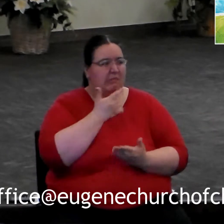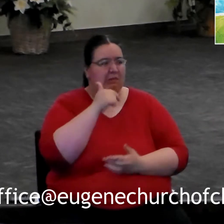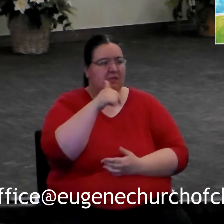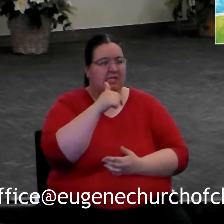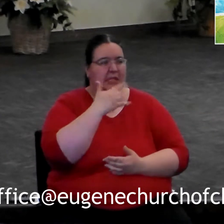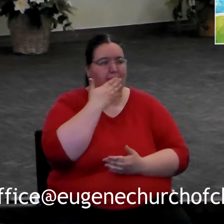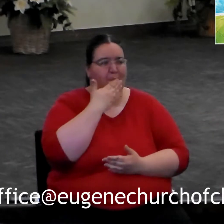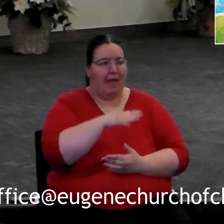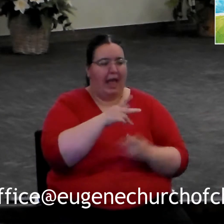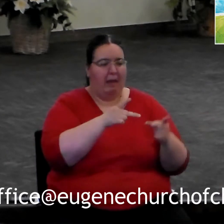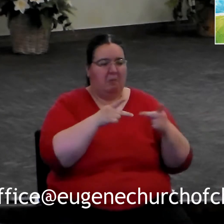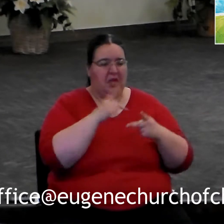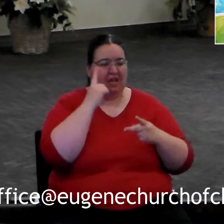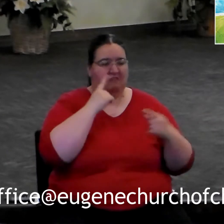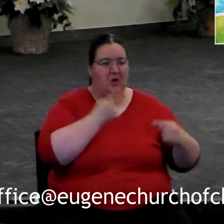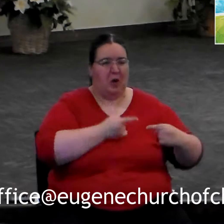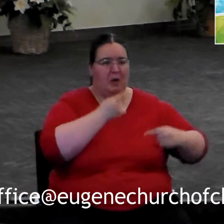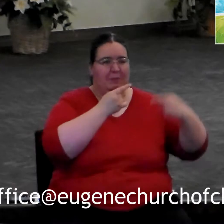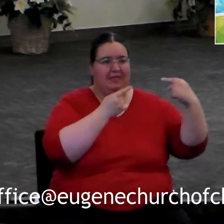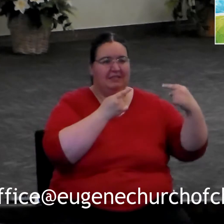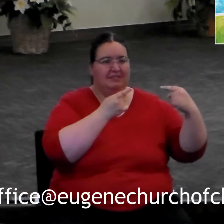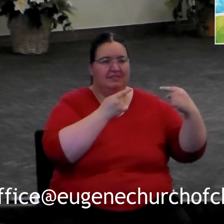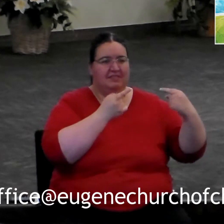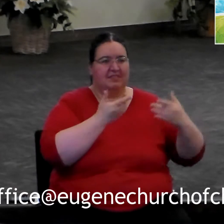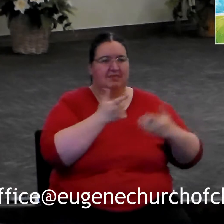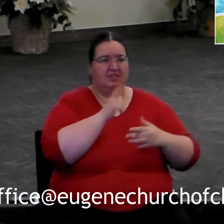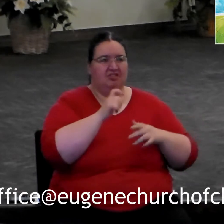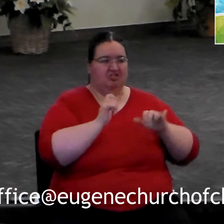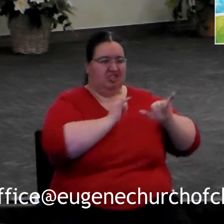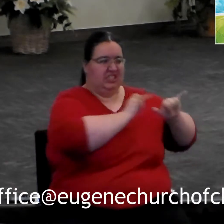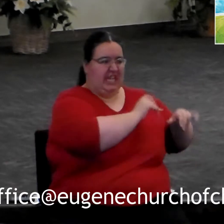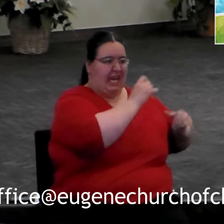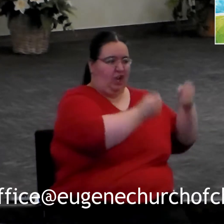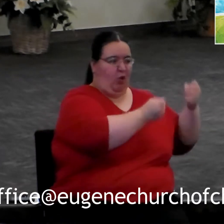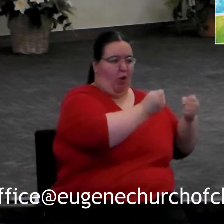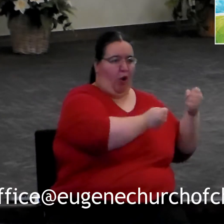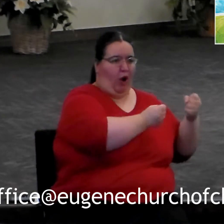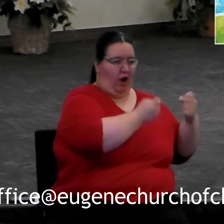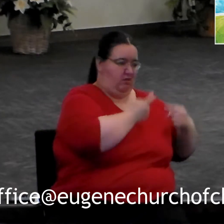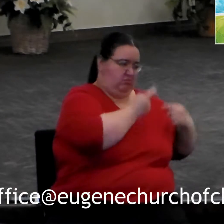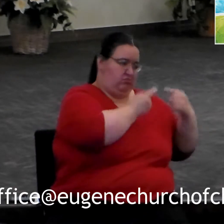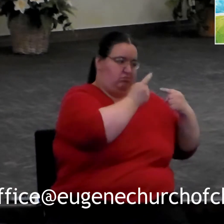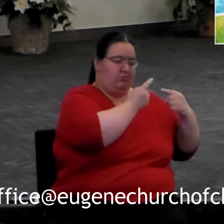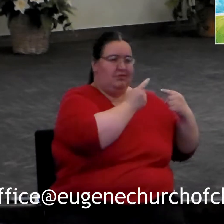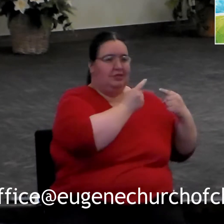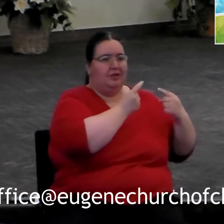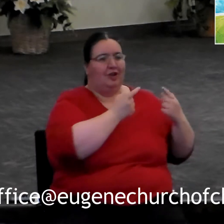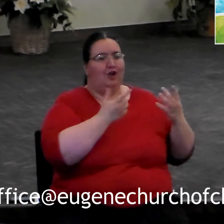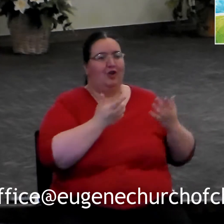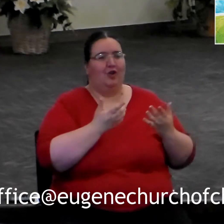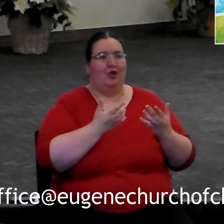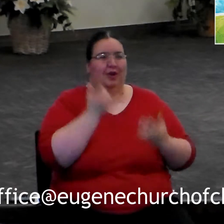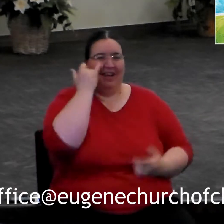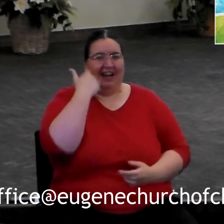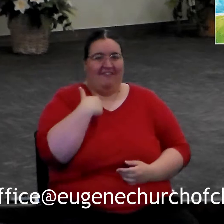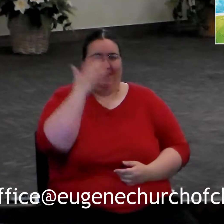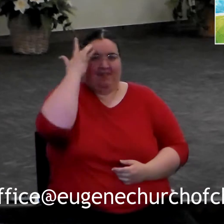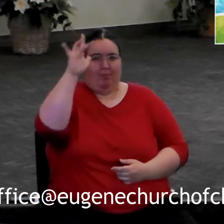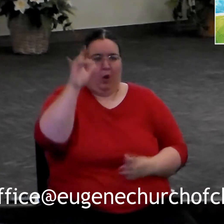If we were going to do this, this should have happened in the car, just the boys be witnesses to it. Or maybe if I were smart, this shouldn't have happened at all, and I should just go along and be happy I'm seeing a